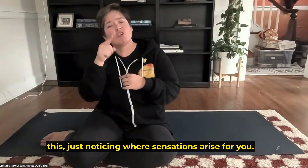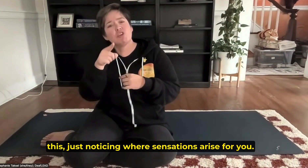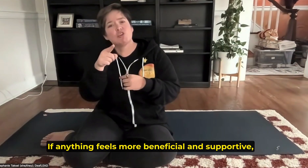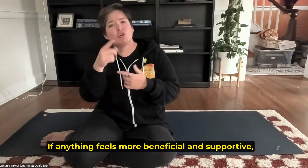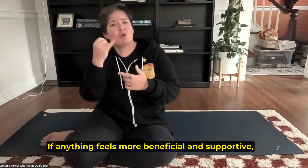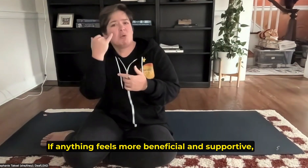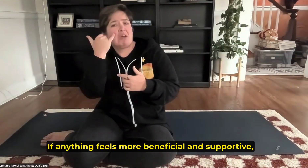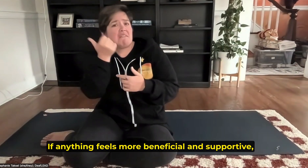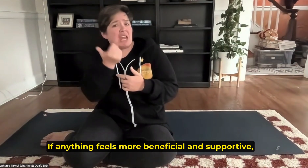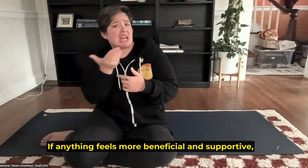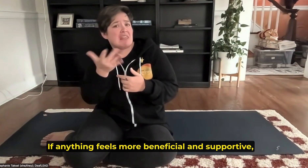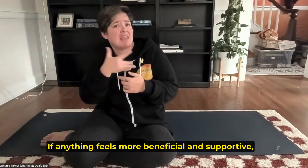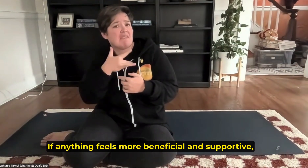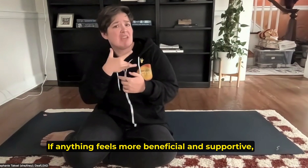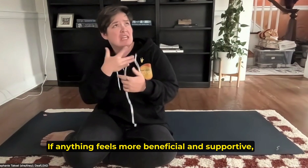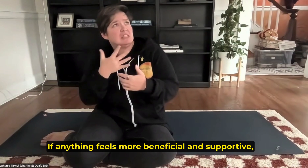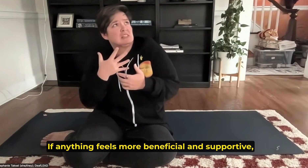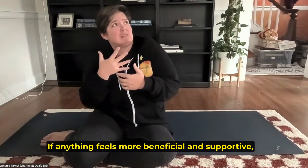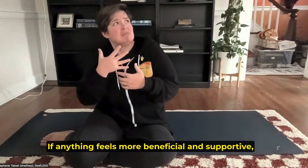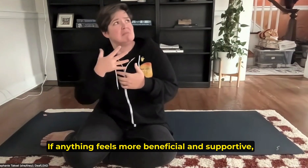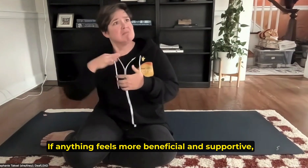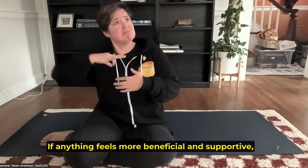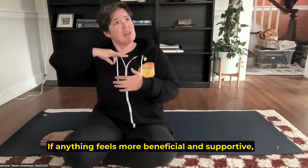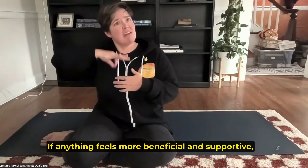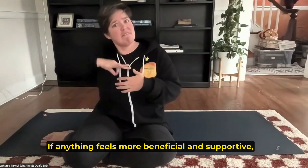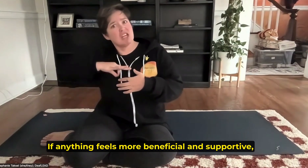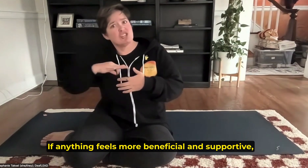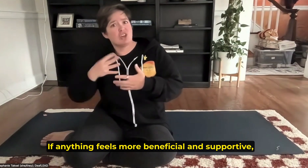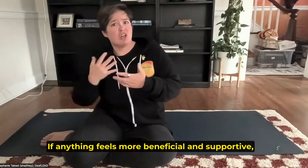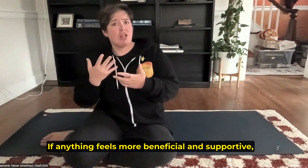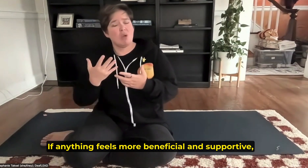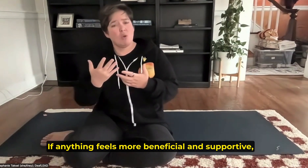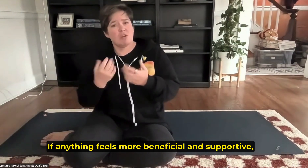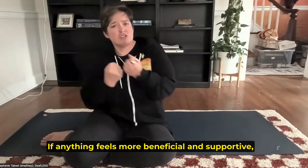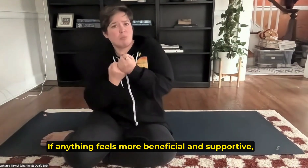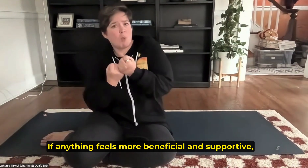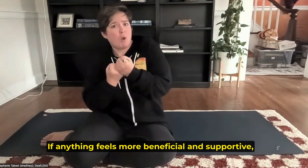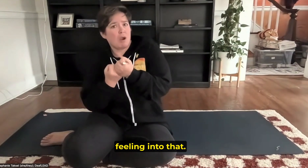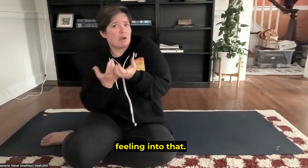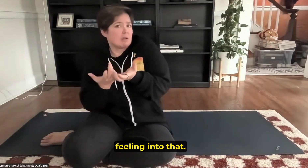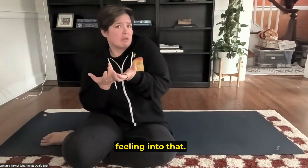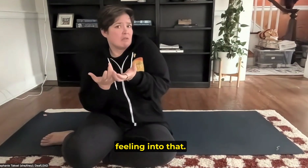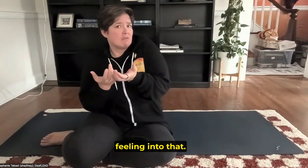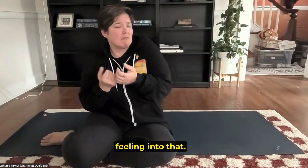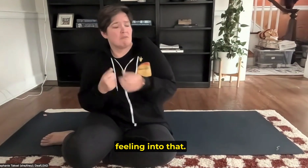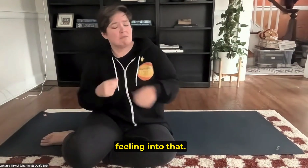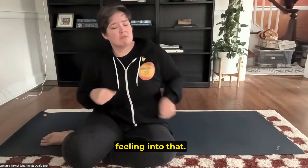If anything feels more beneficial and supportive, feeling into that.